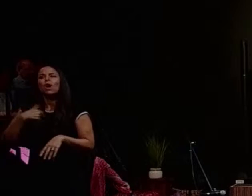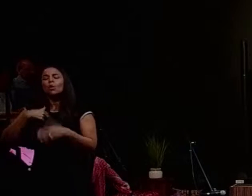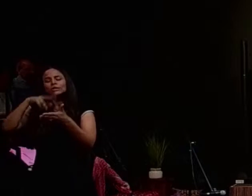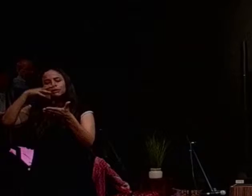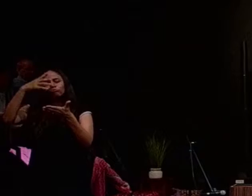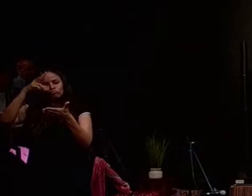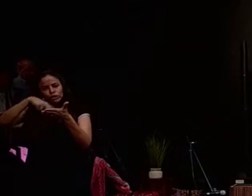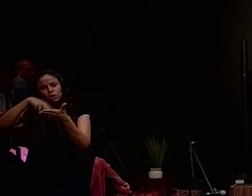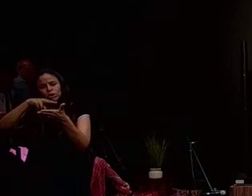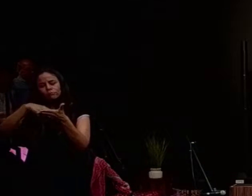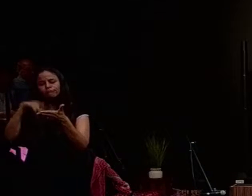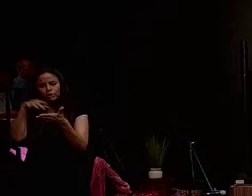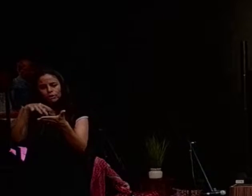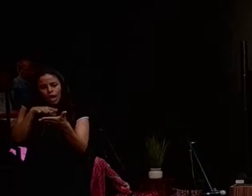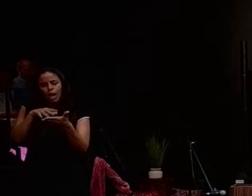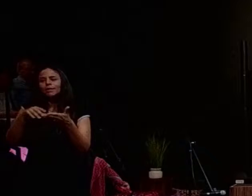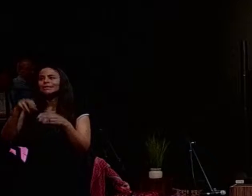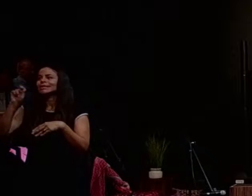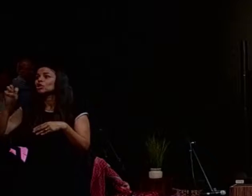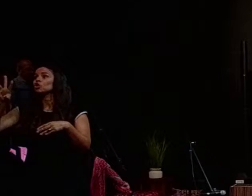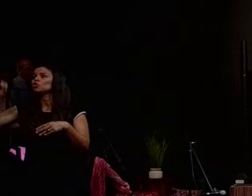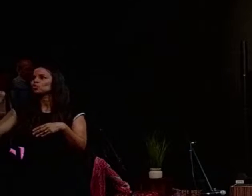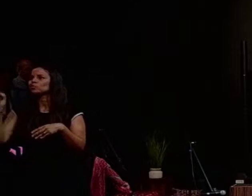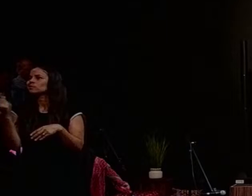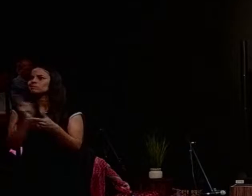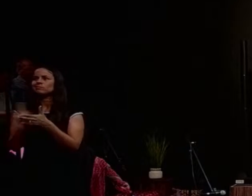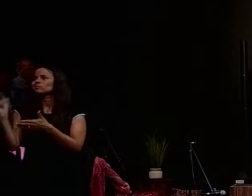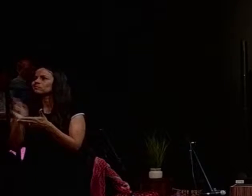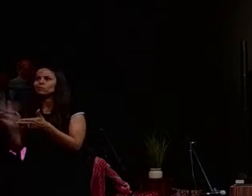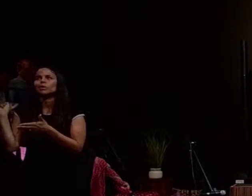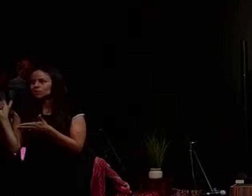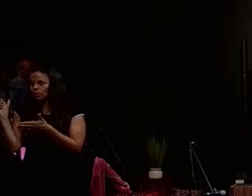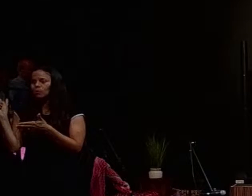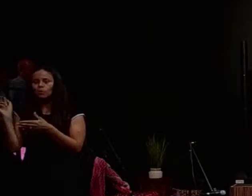through just some news headlines here in the last couple weeks,